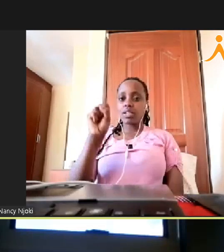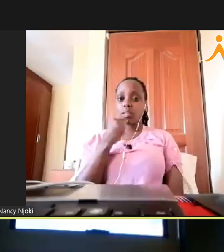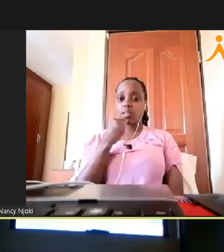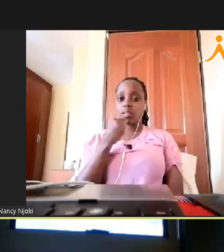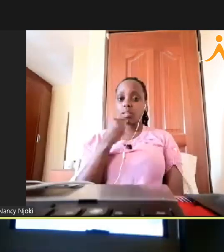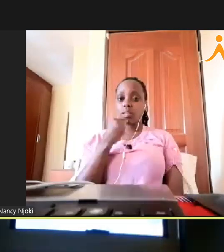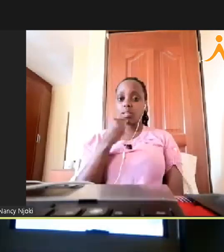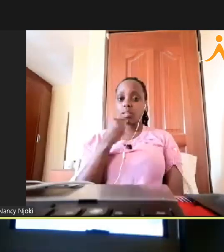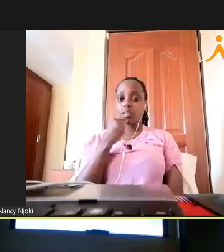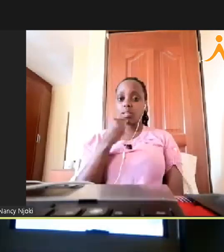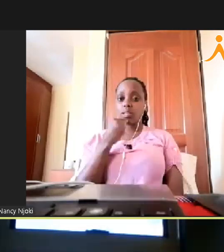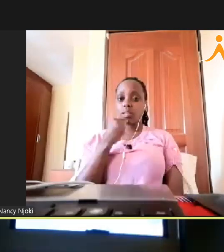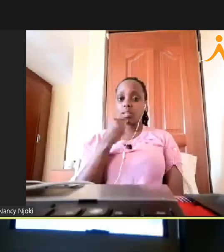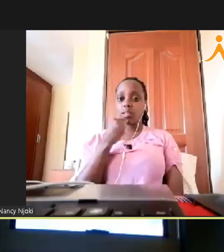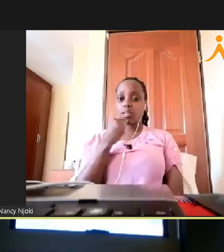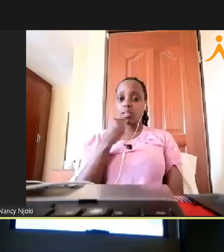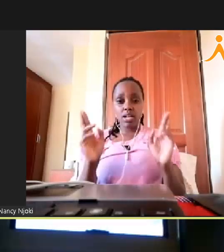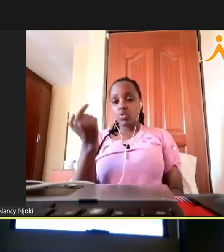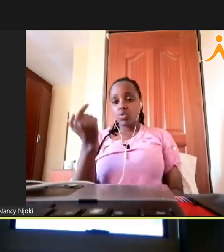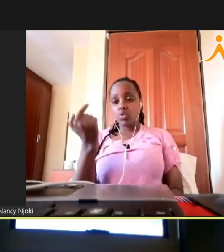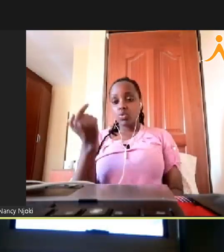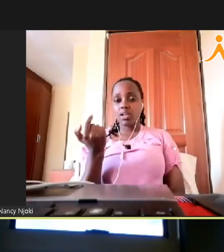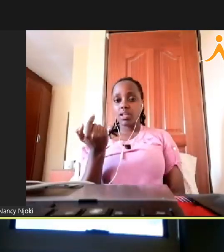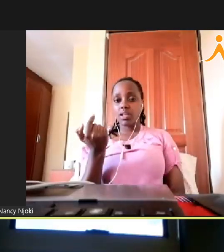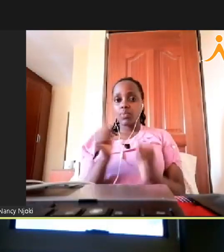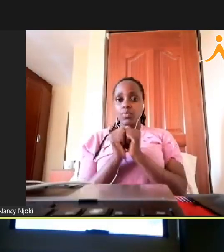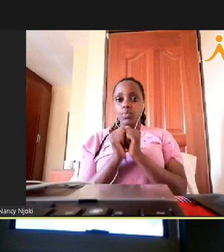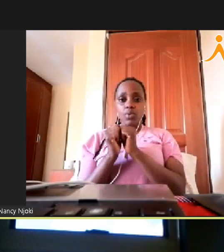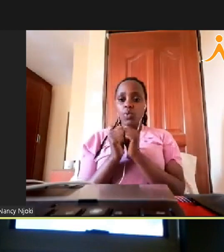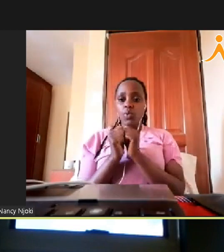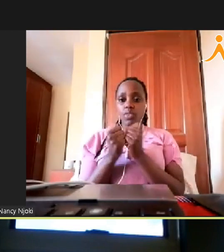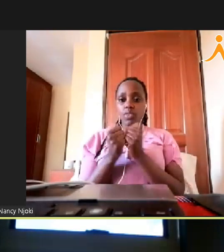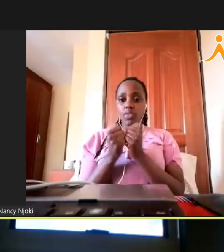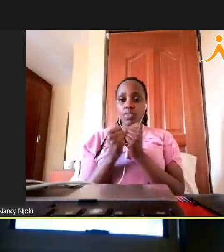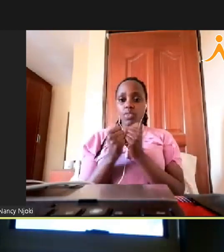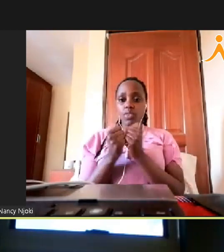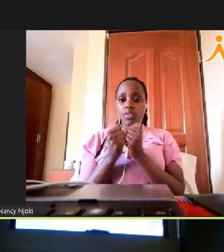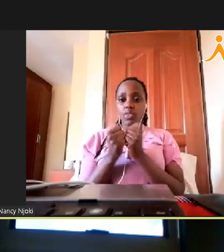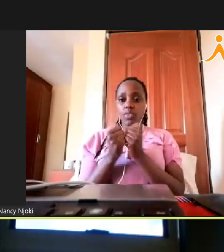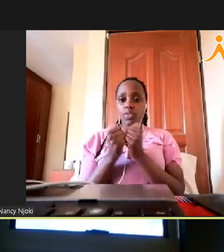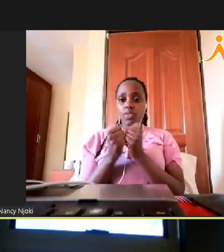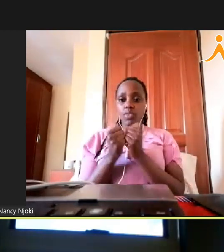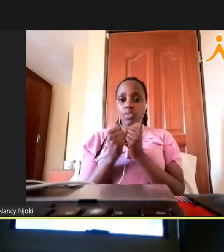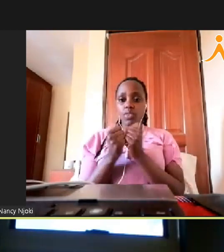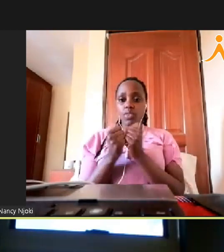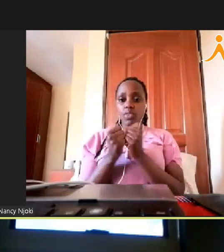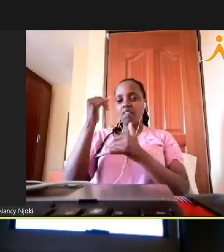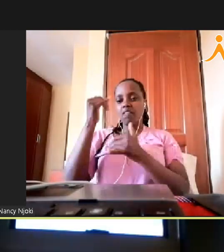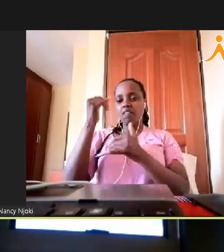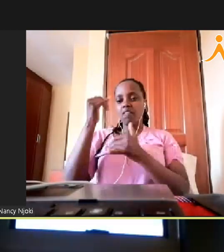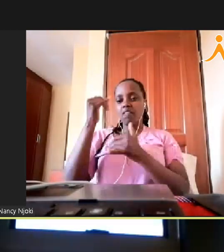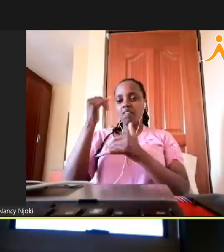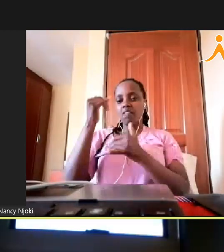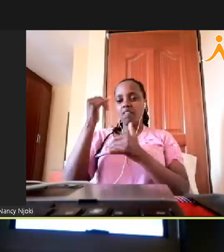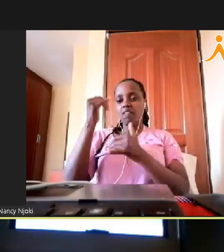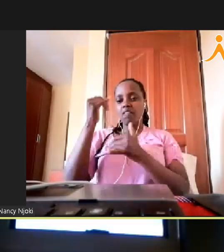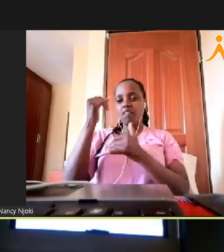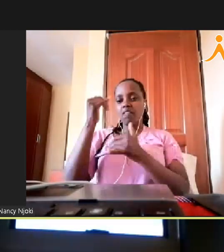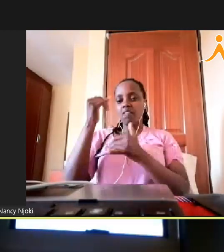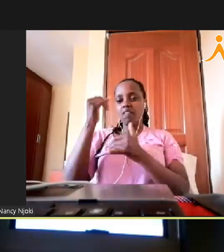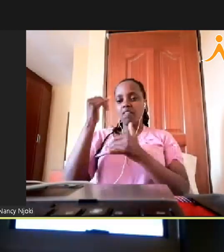the committee is ready. It's just with the accounting officers to make sure that they finalize it and send it